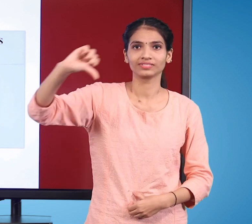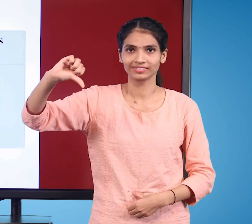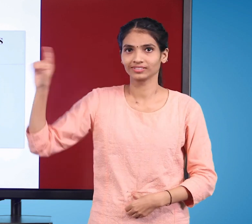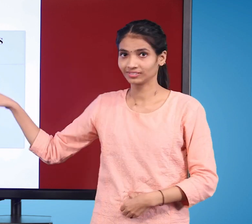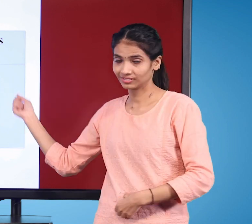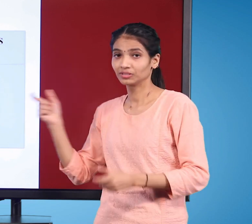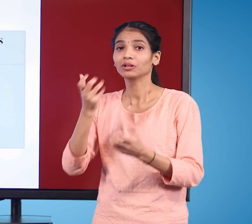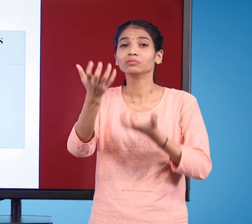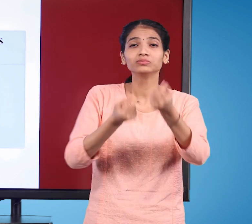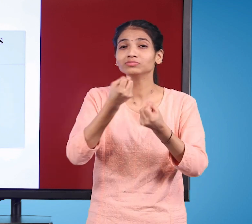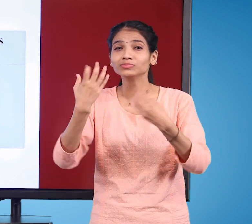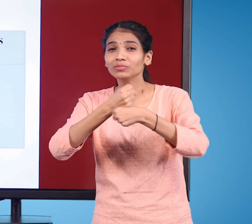1999, 600.